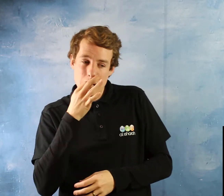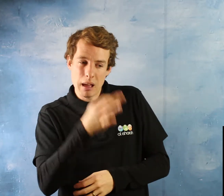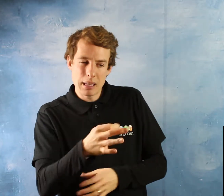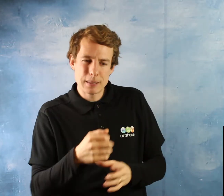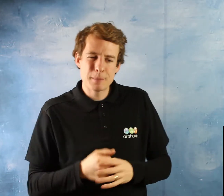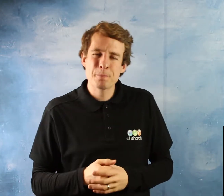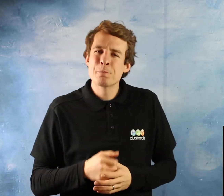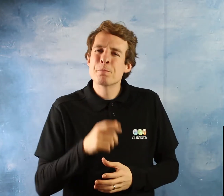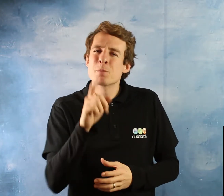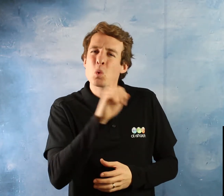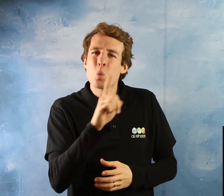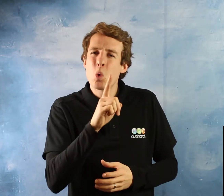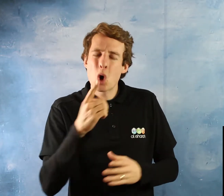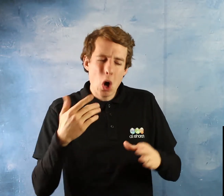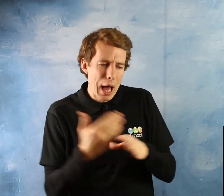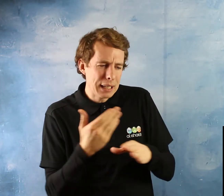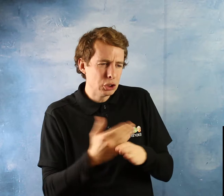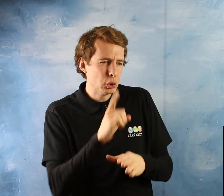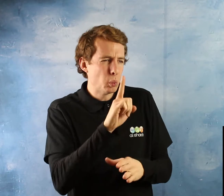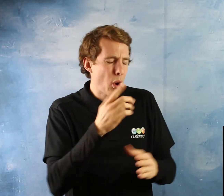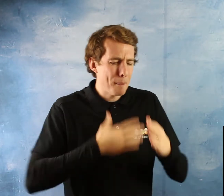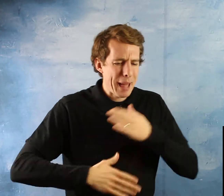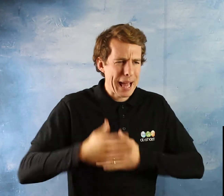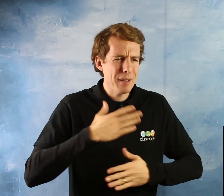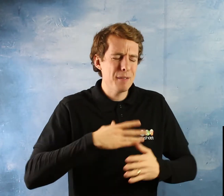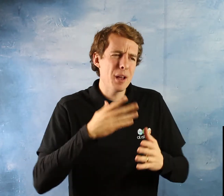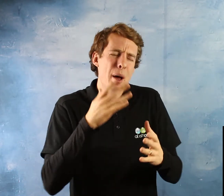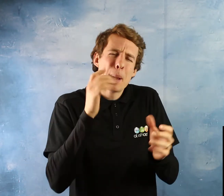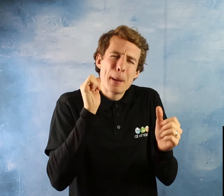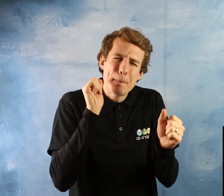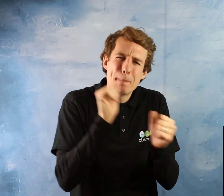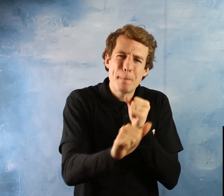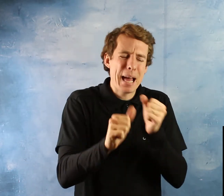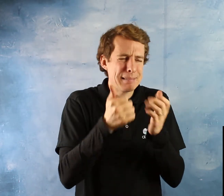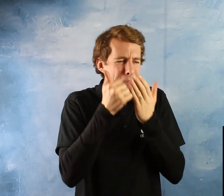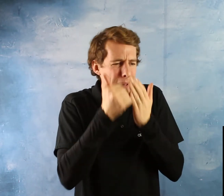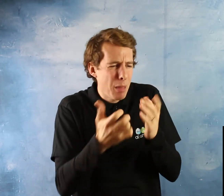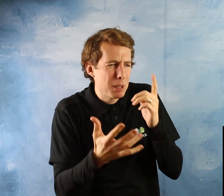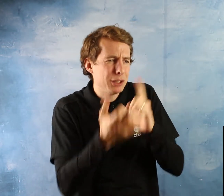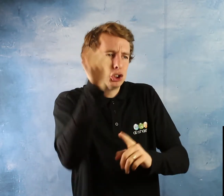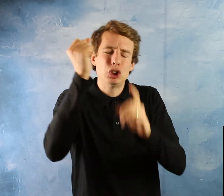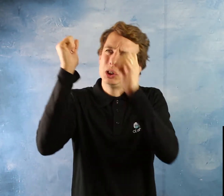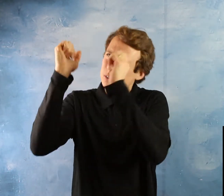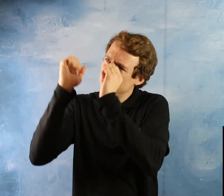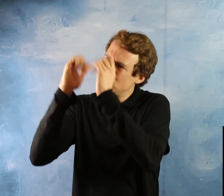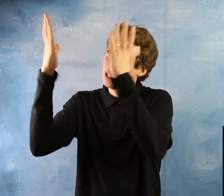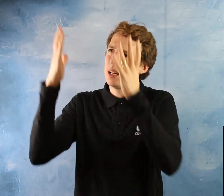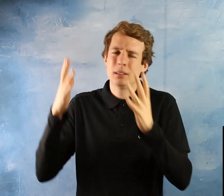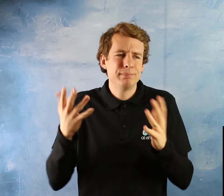to lead a man to Jannah, to paradise. He replied, fear of Allah and the good